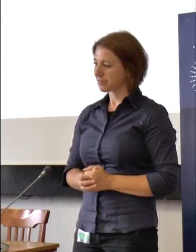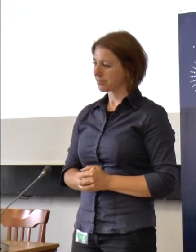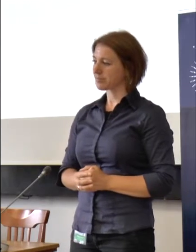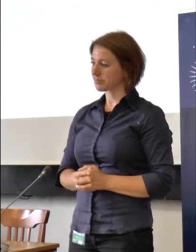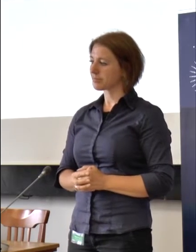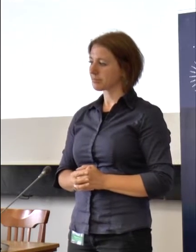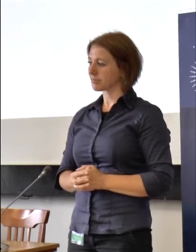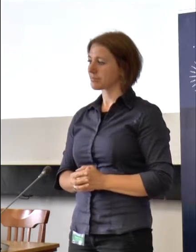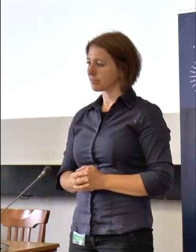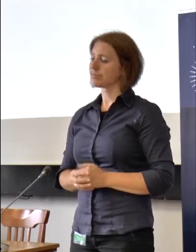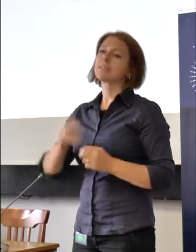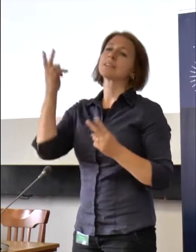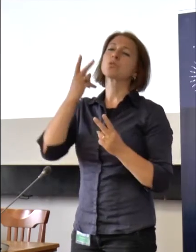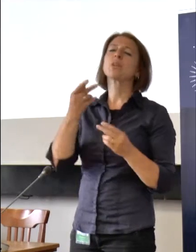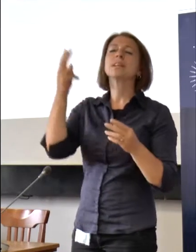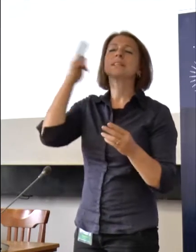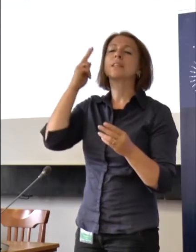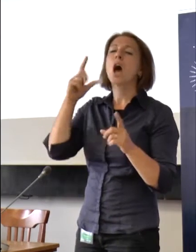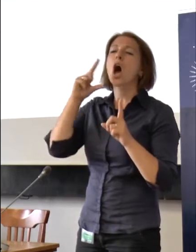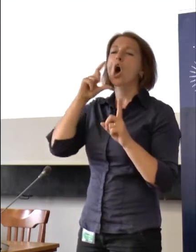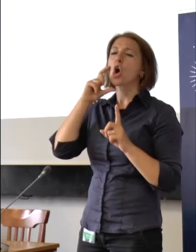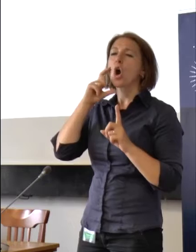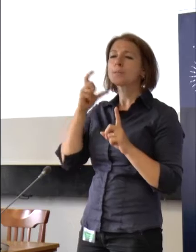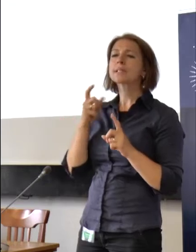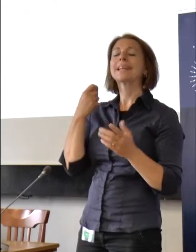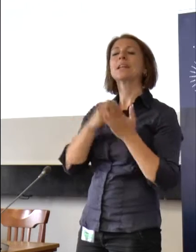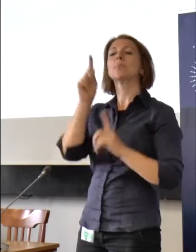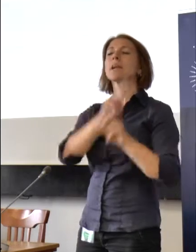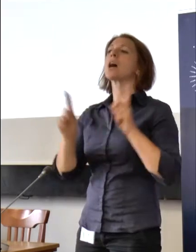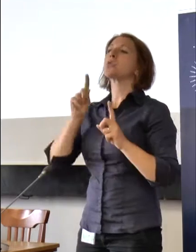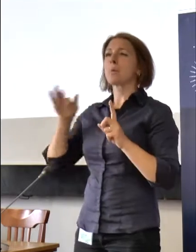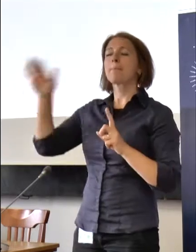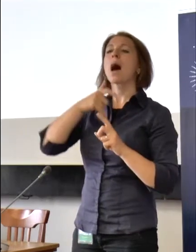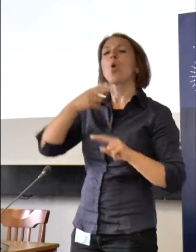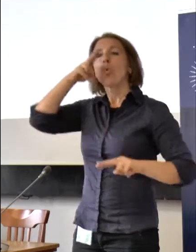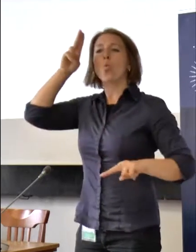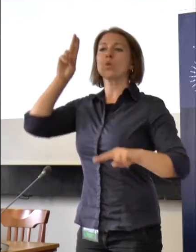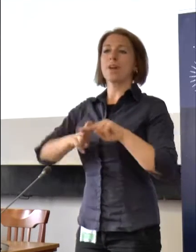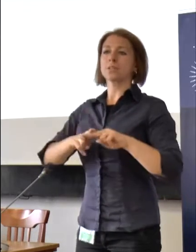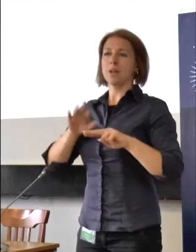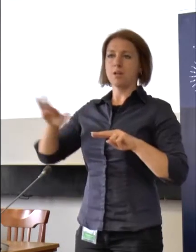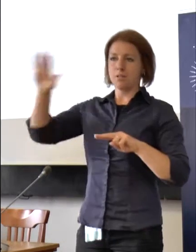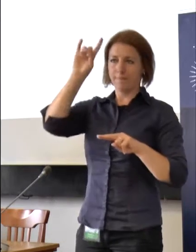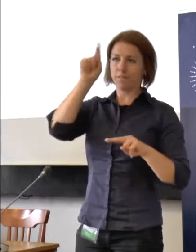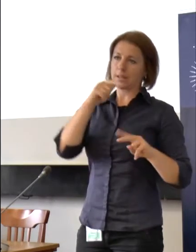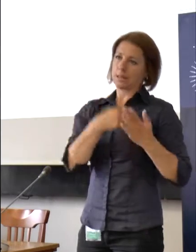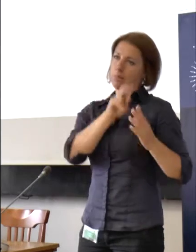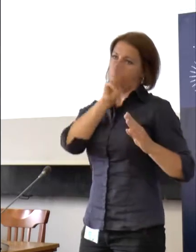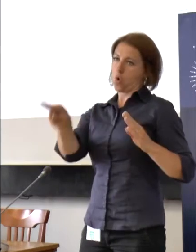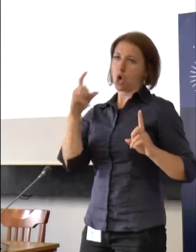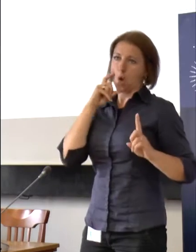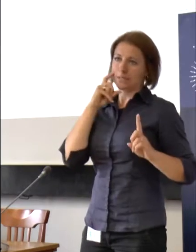of a Chomskyan type, for instance. They are only interested in the universal part of languages. They are not interested in